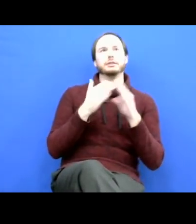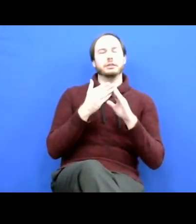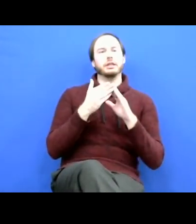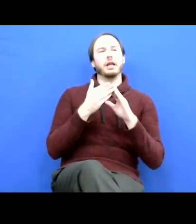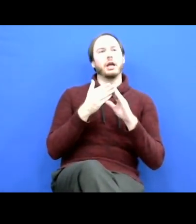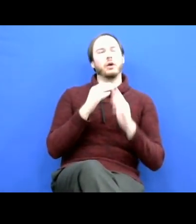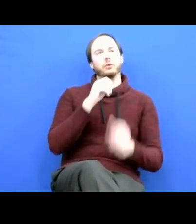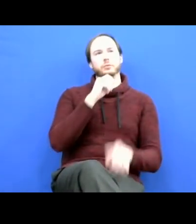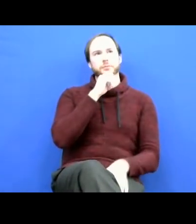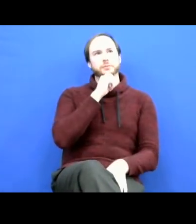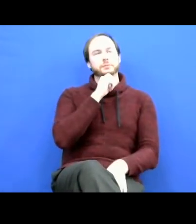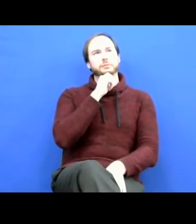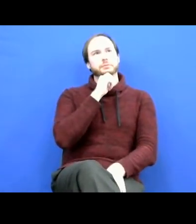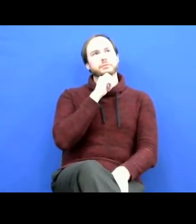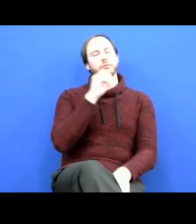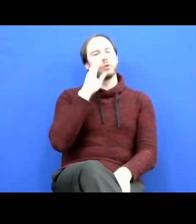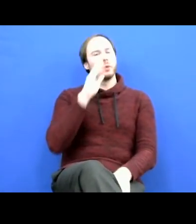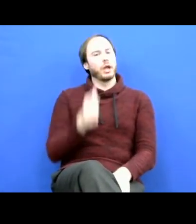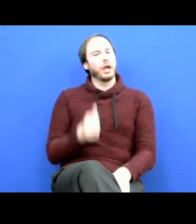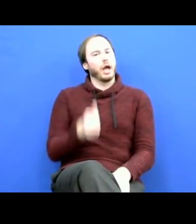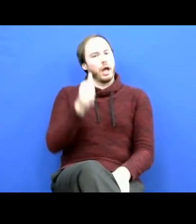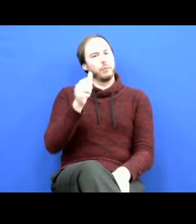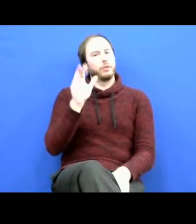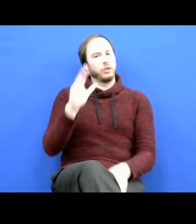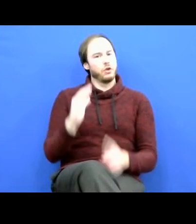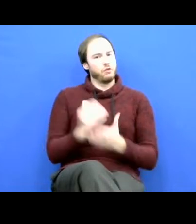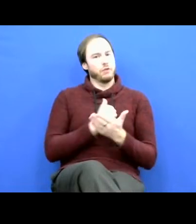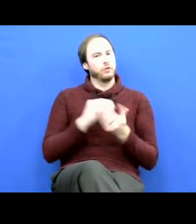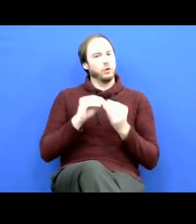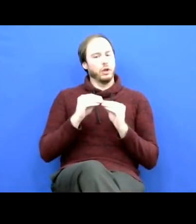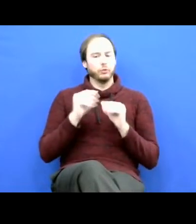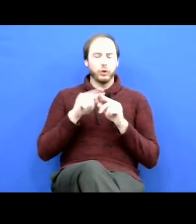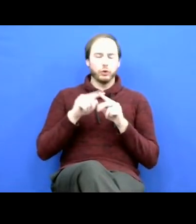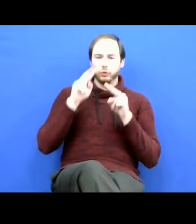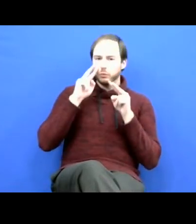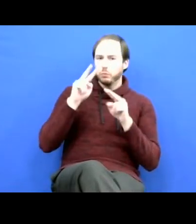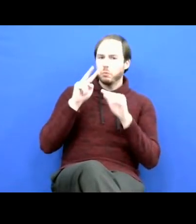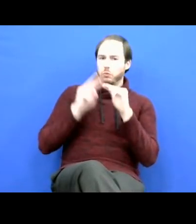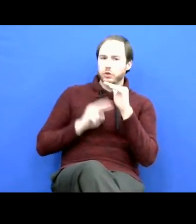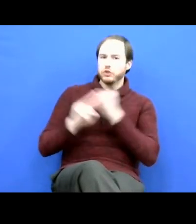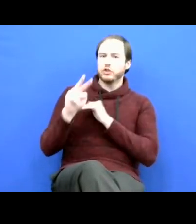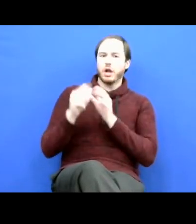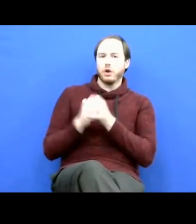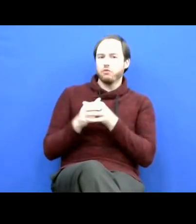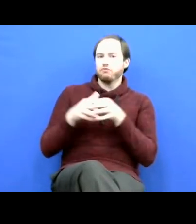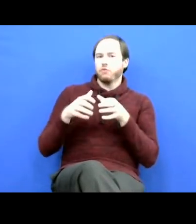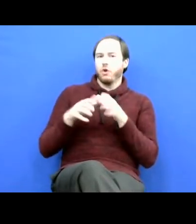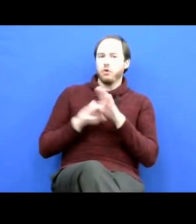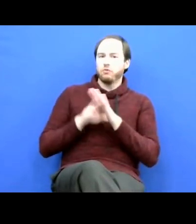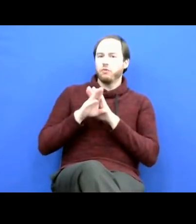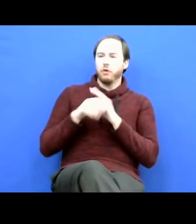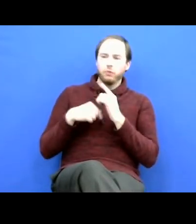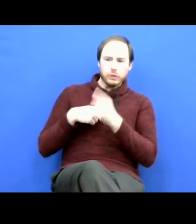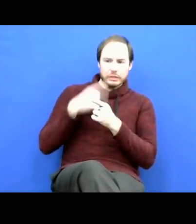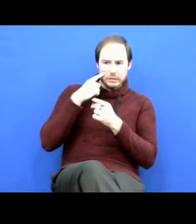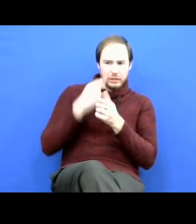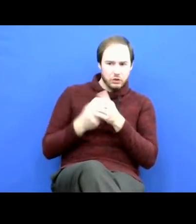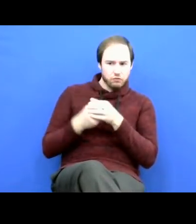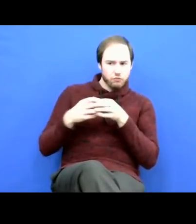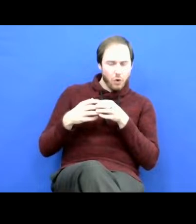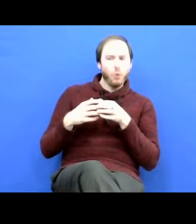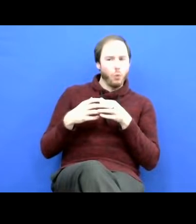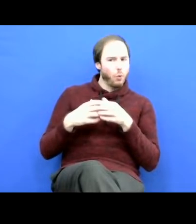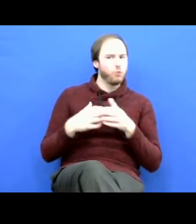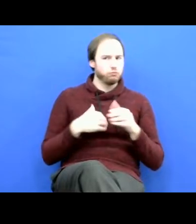their revenue numbers, looking at growth and try to project out and say, okay, I'm going to see this bunch of growth. The danger of